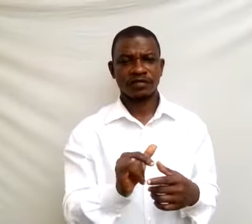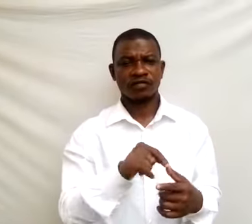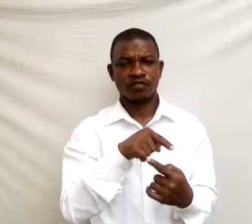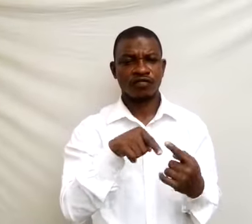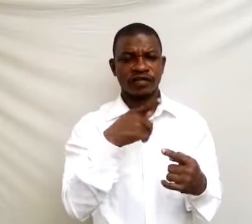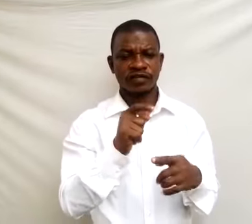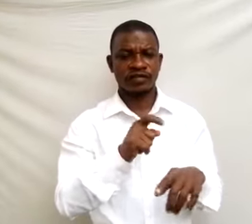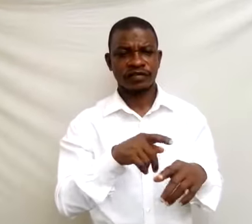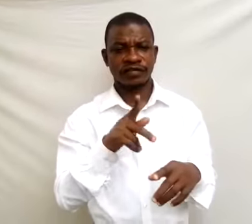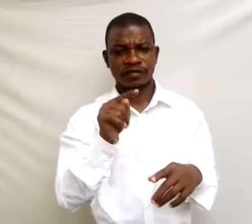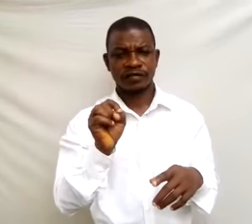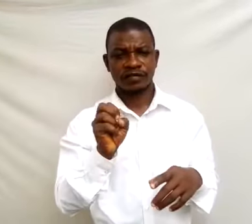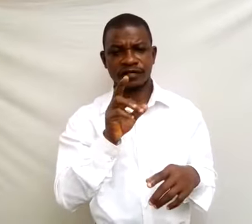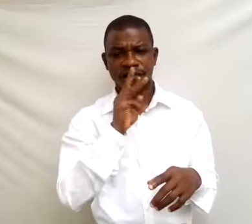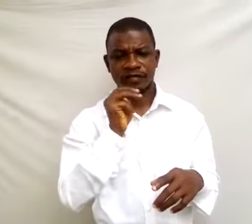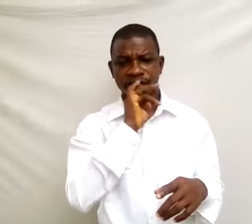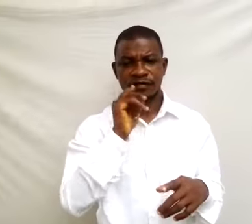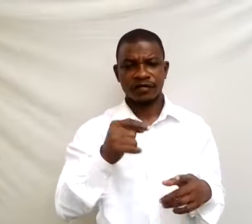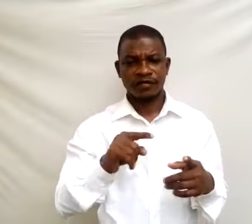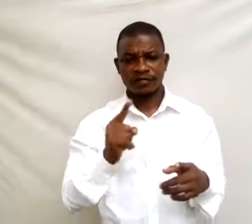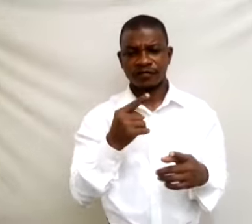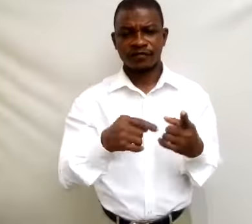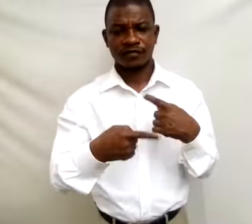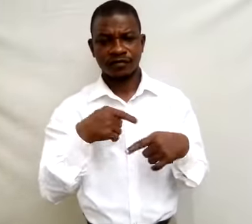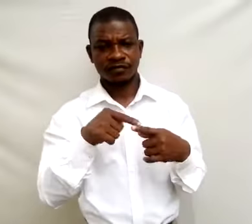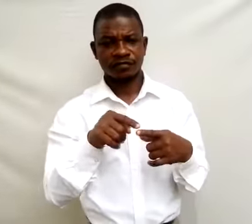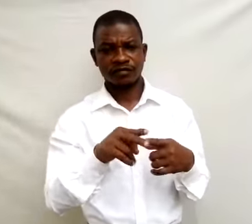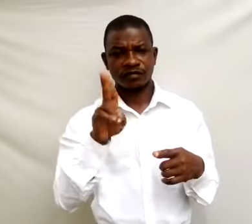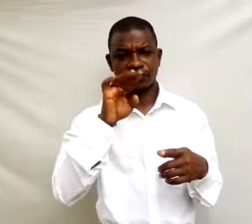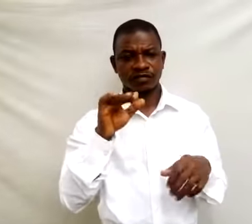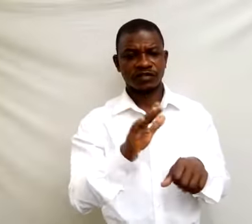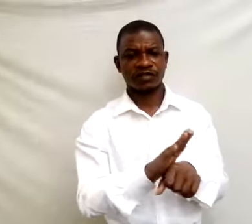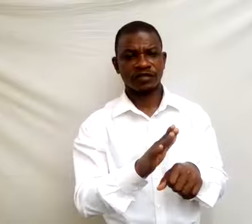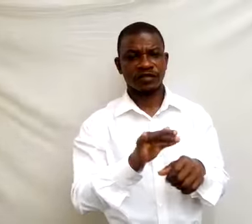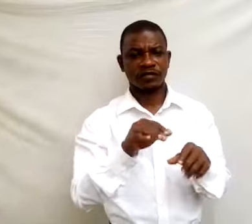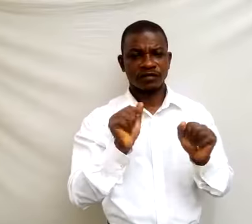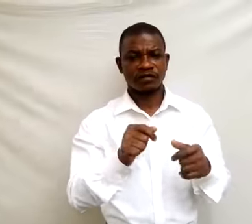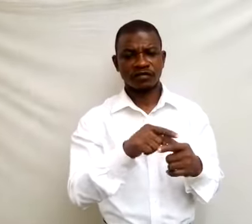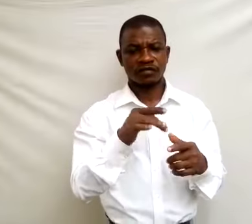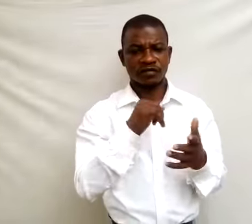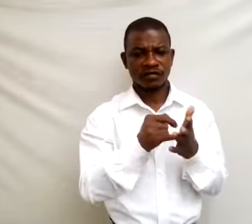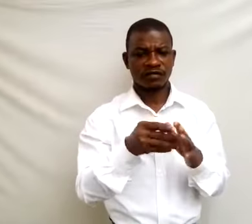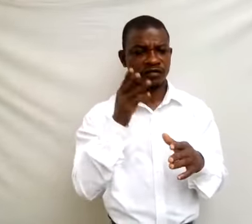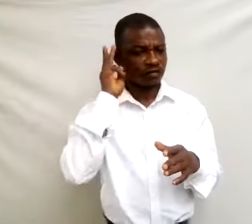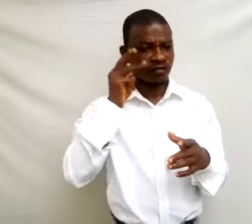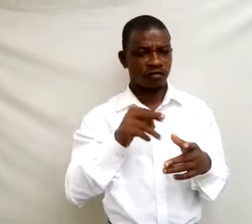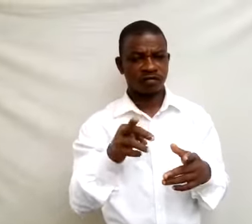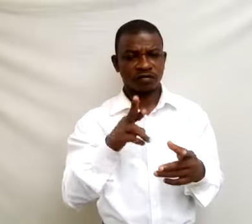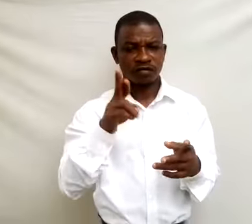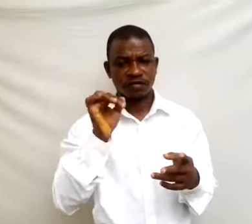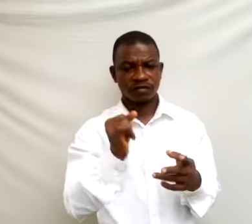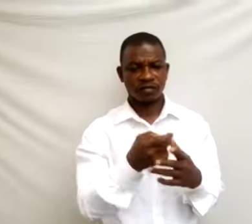term inflation first came into usage, it usually was referring to monetary